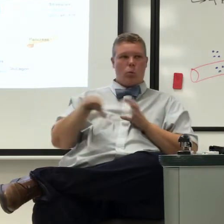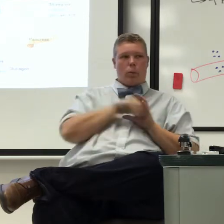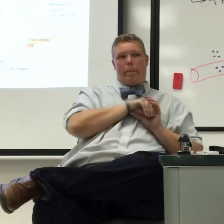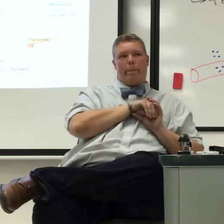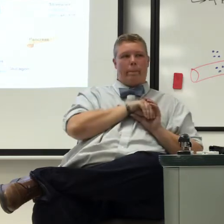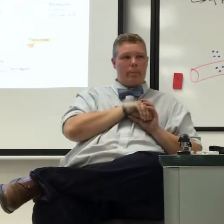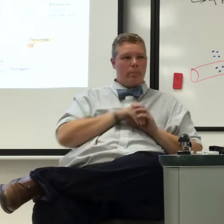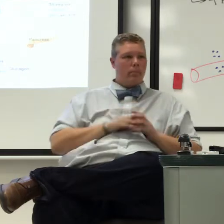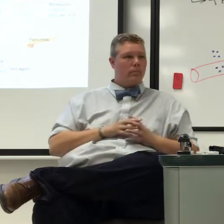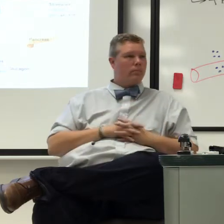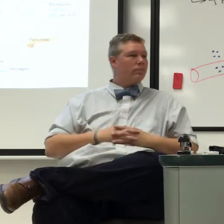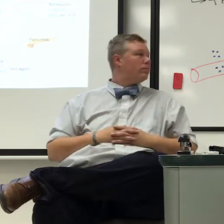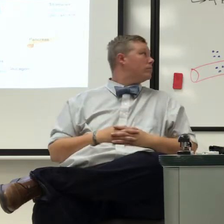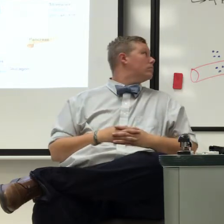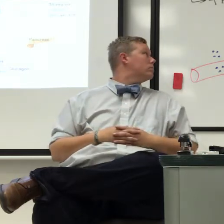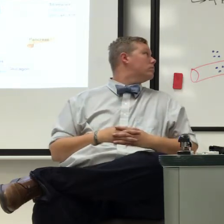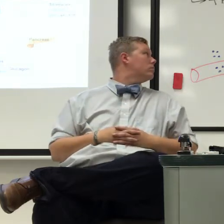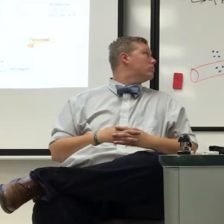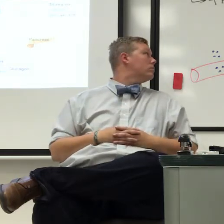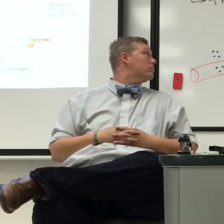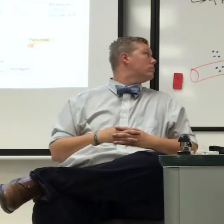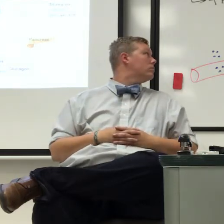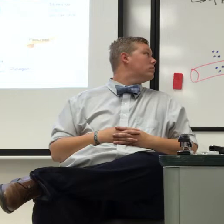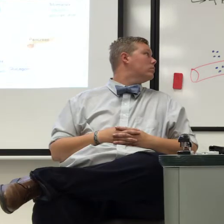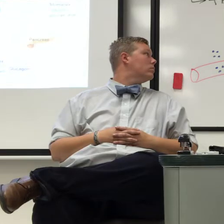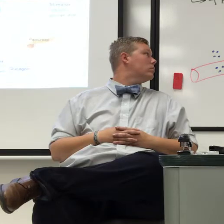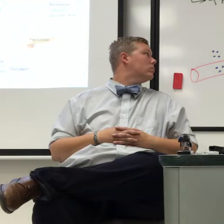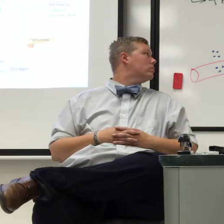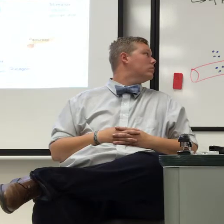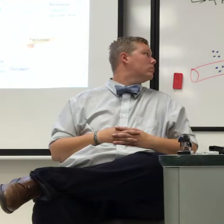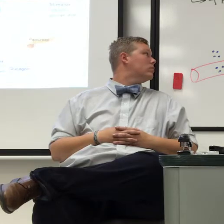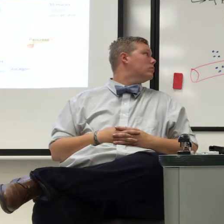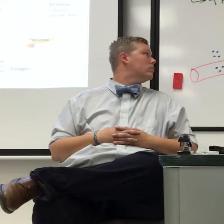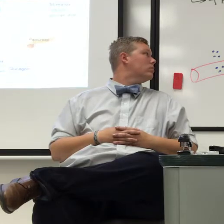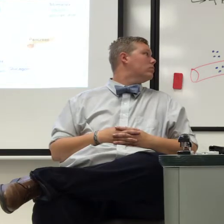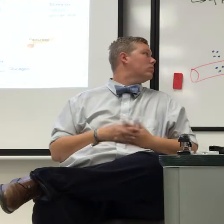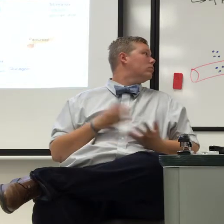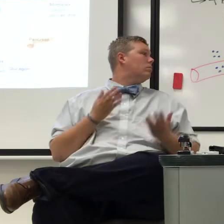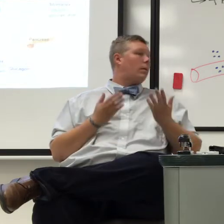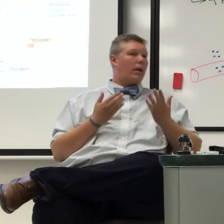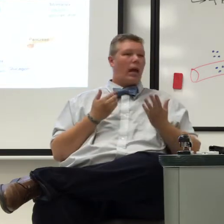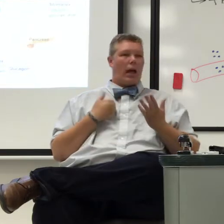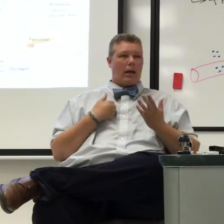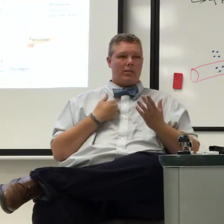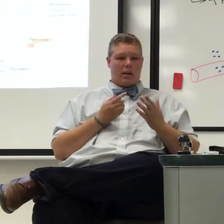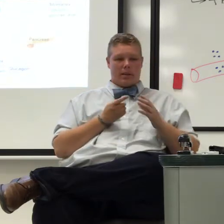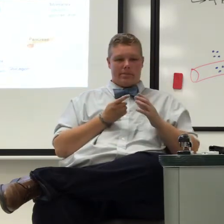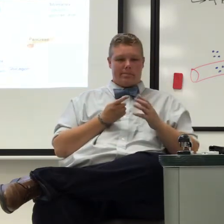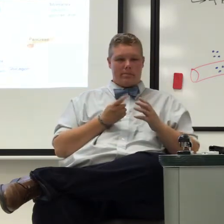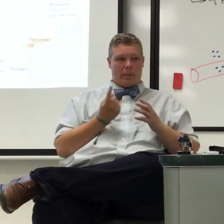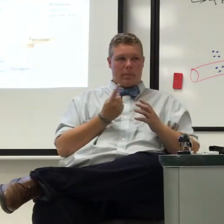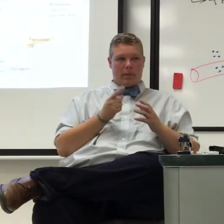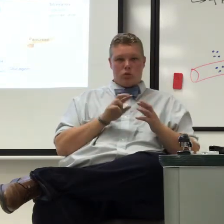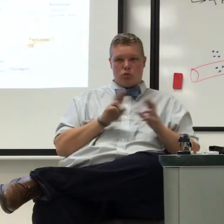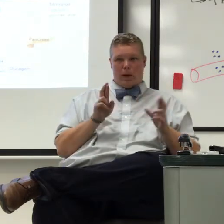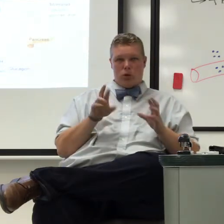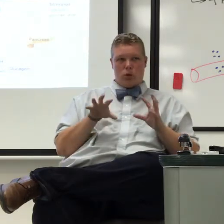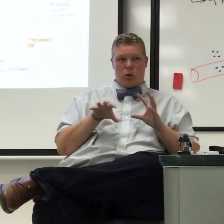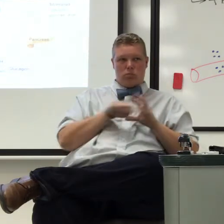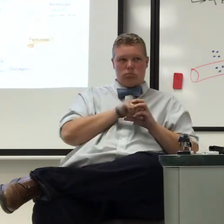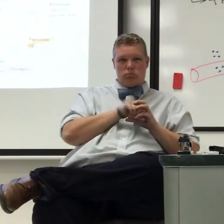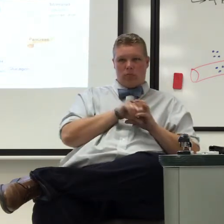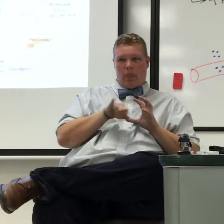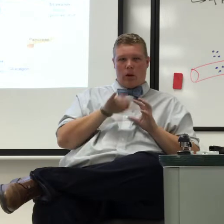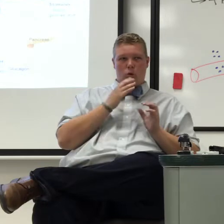Maybe there's some kind of glucose vesicle in the cell that can kind of take up the glucose.